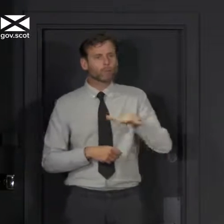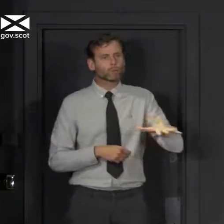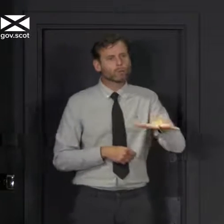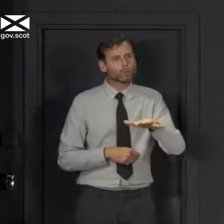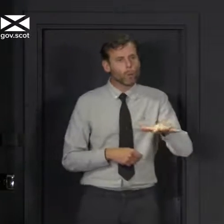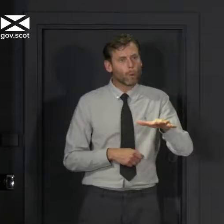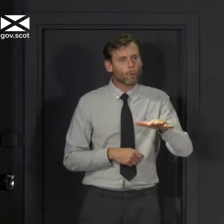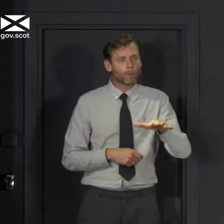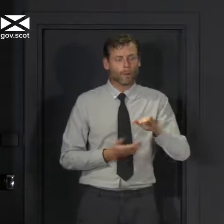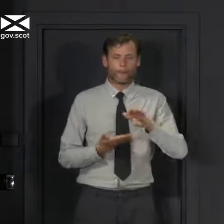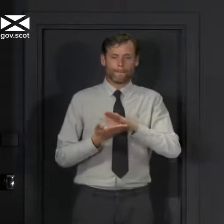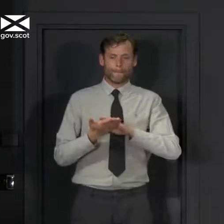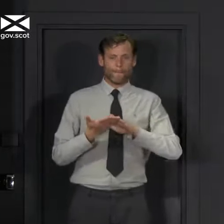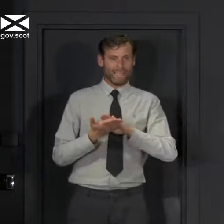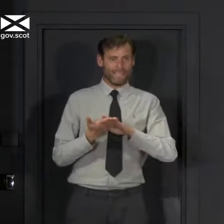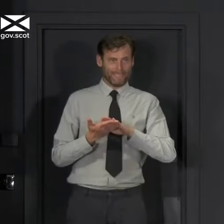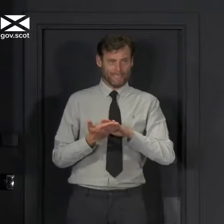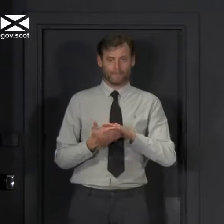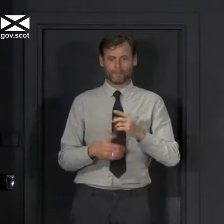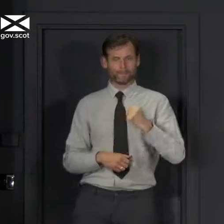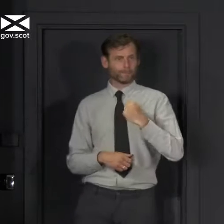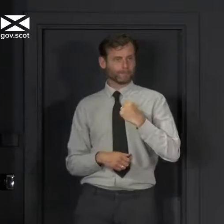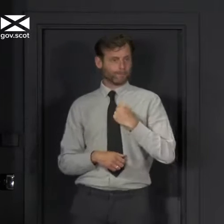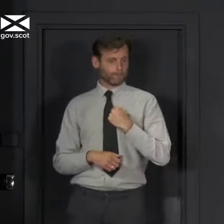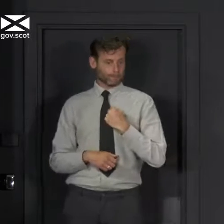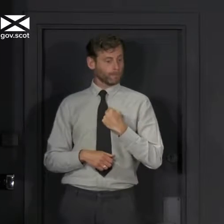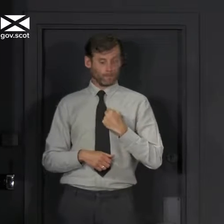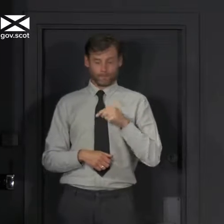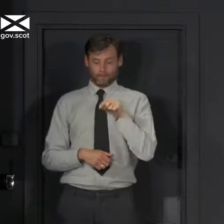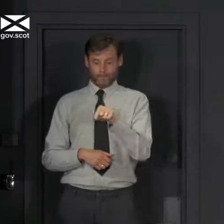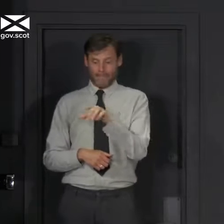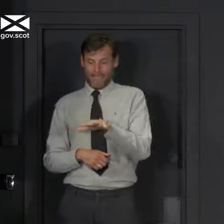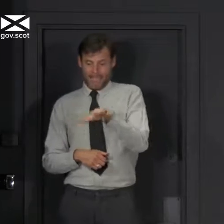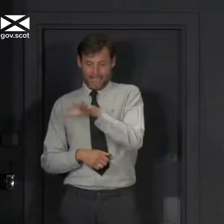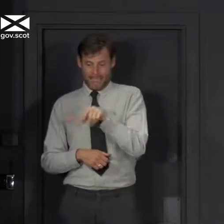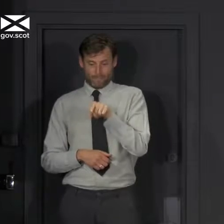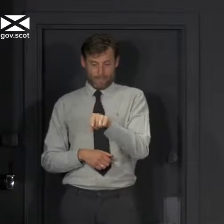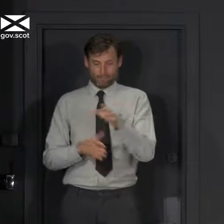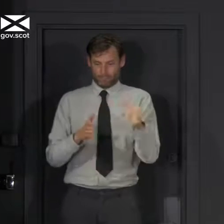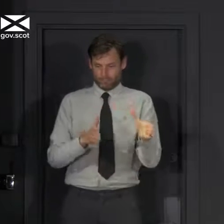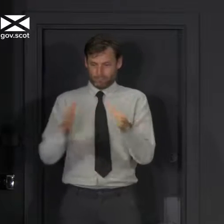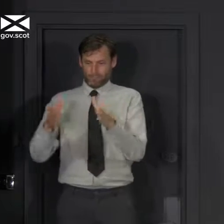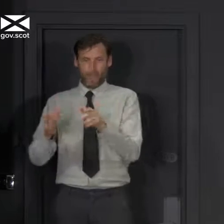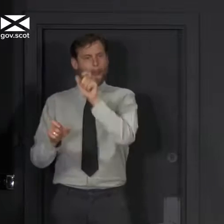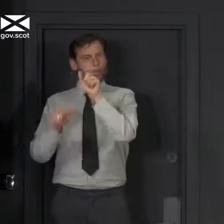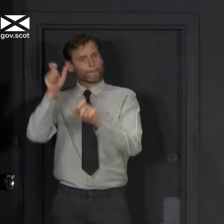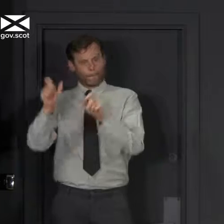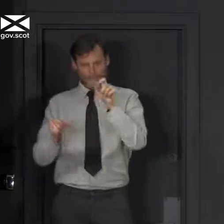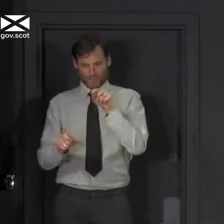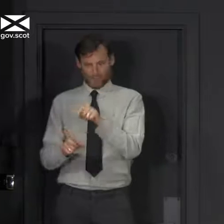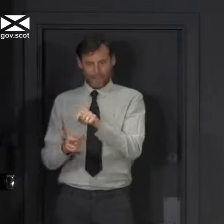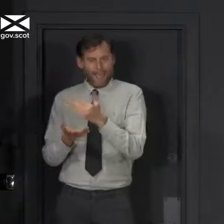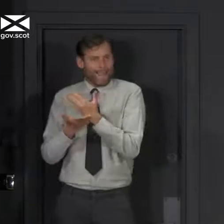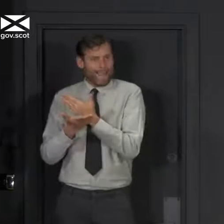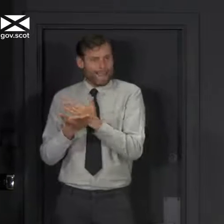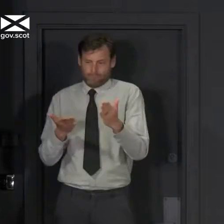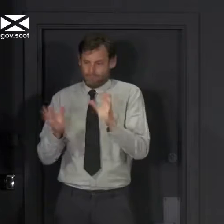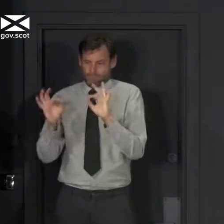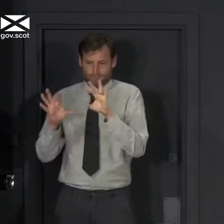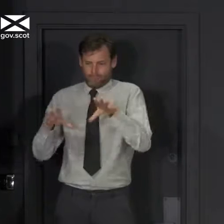as possible, you could keep apart those patients who were known to either